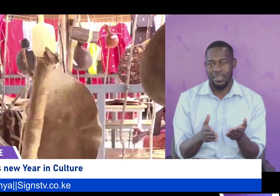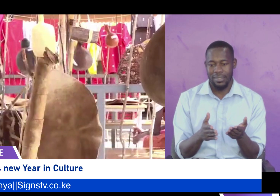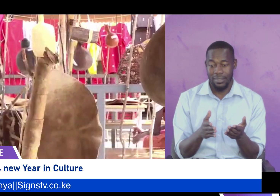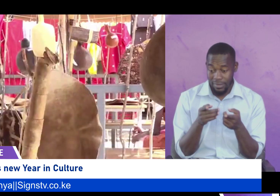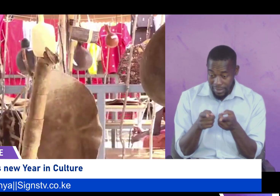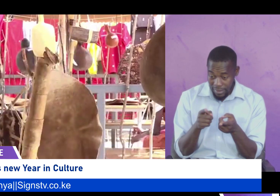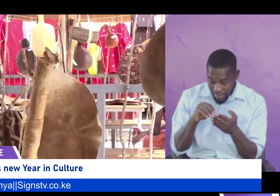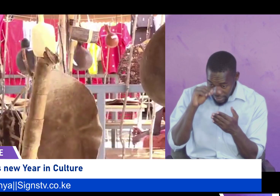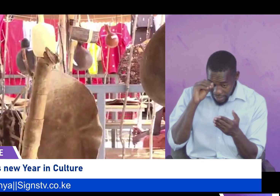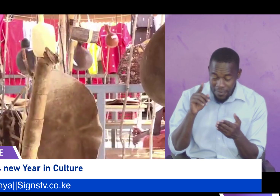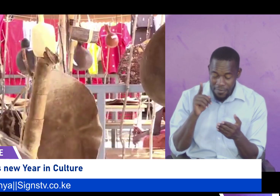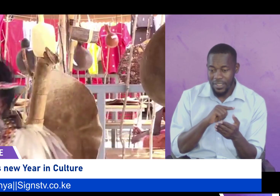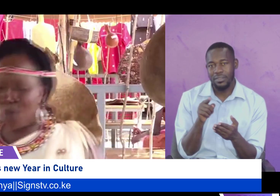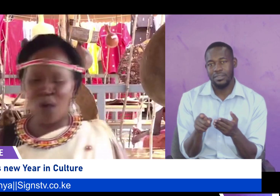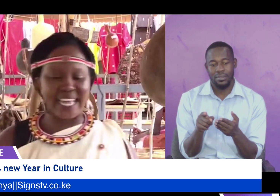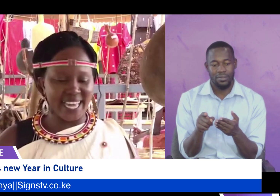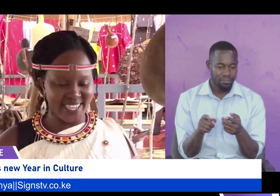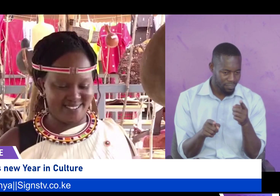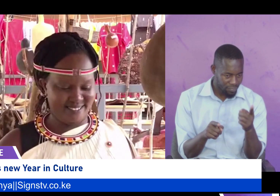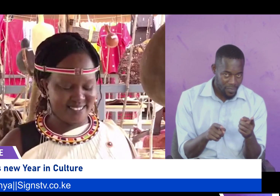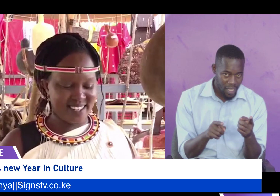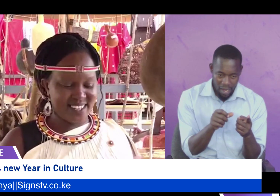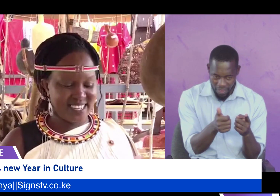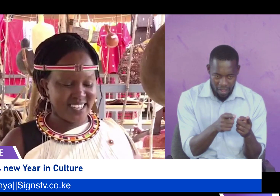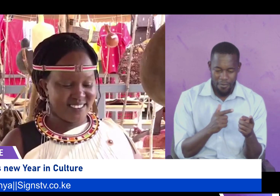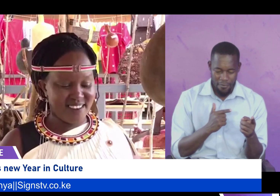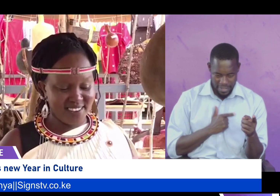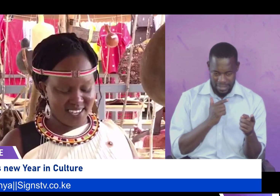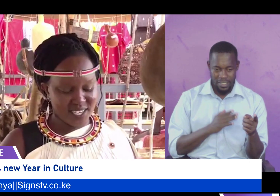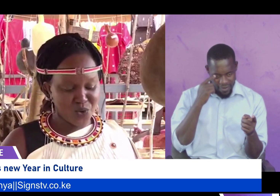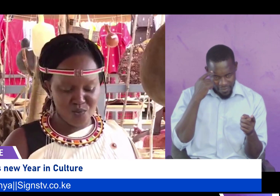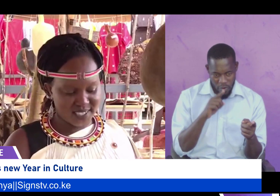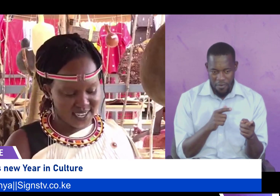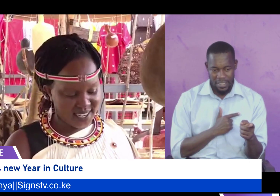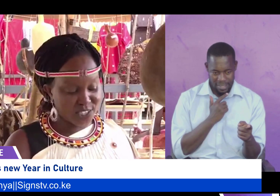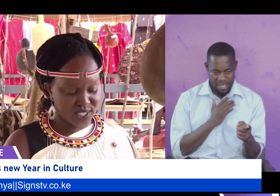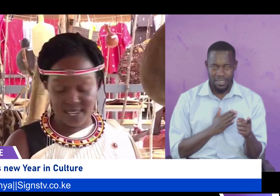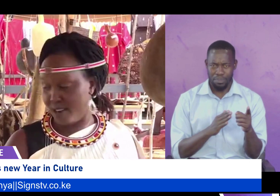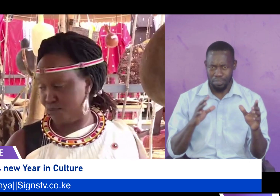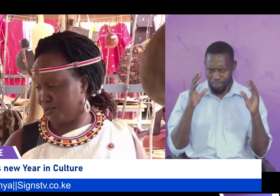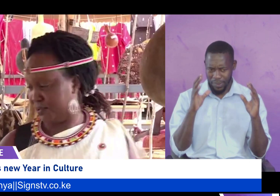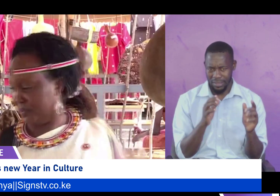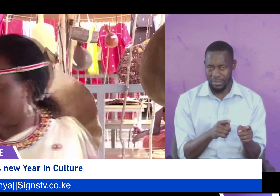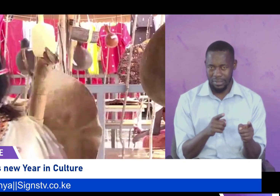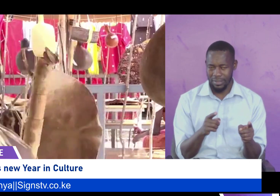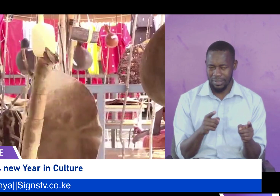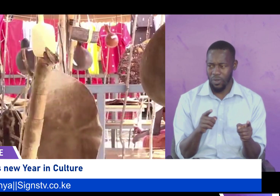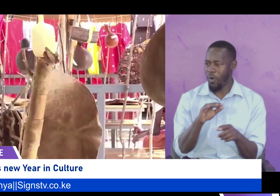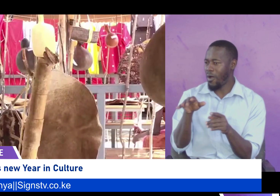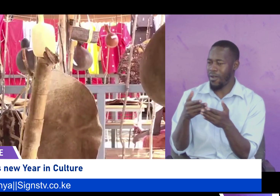also have this one ya wageni. Naona ni kubwa sana, inatosha kila mtu. Now we